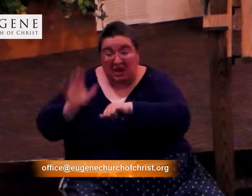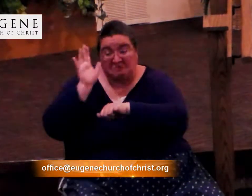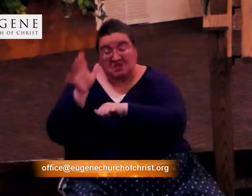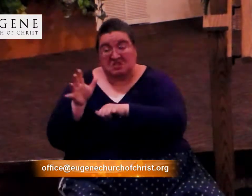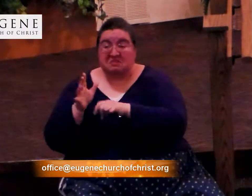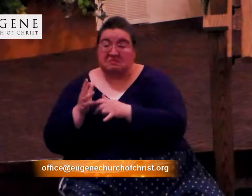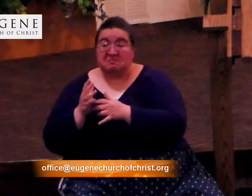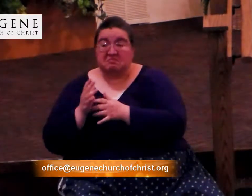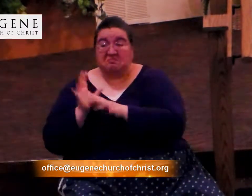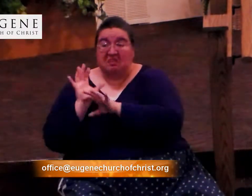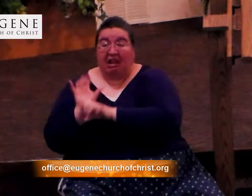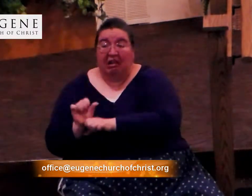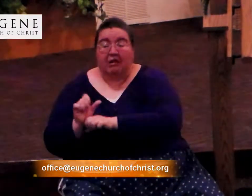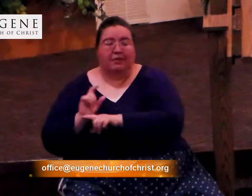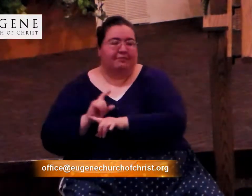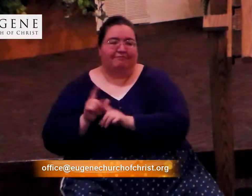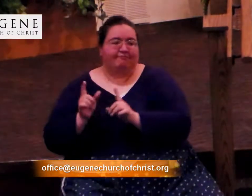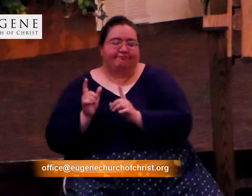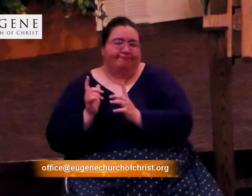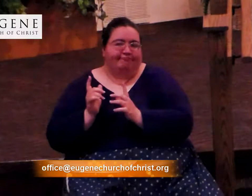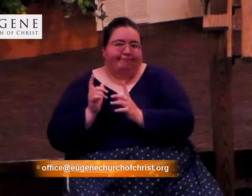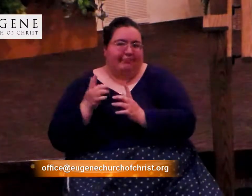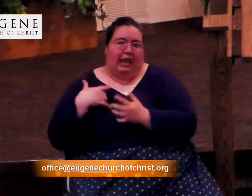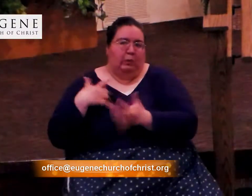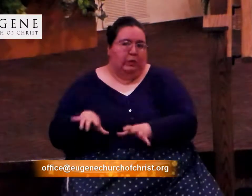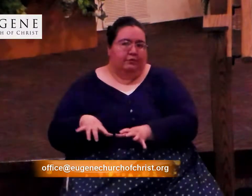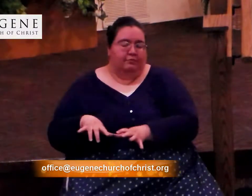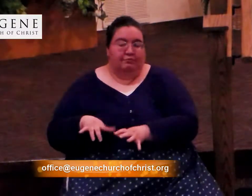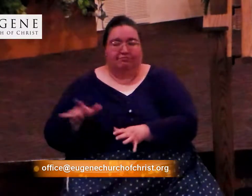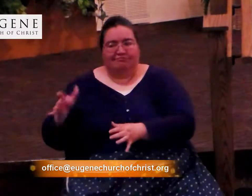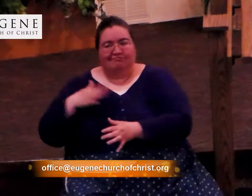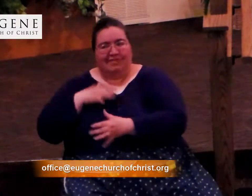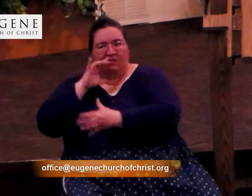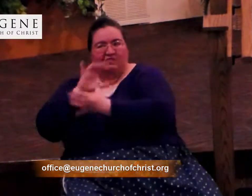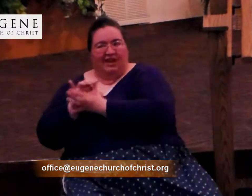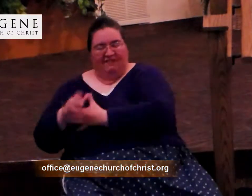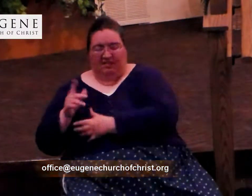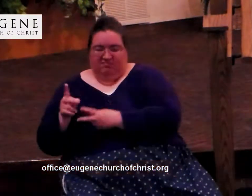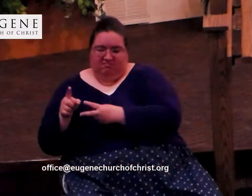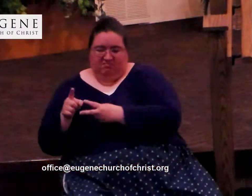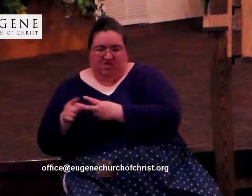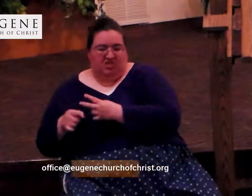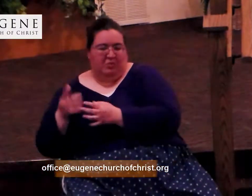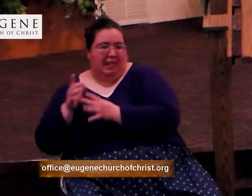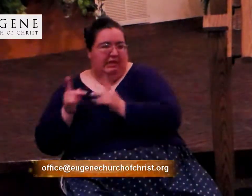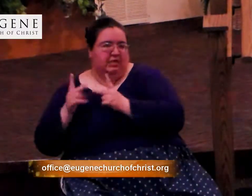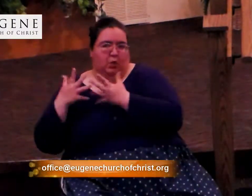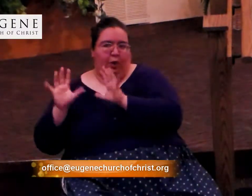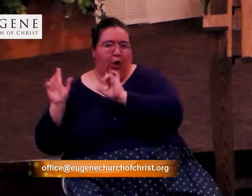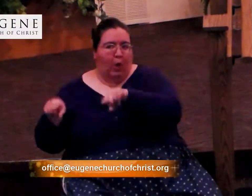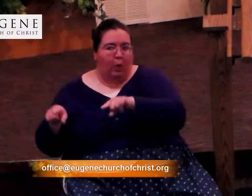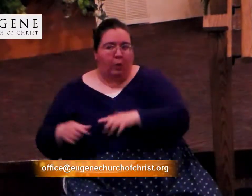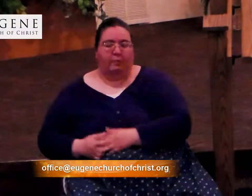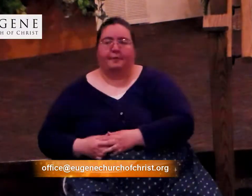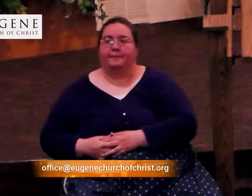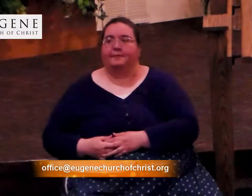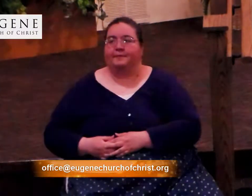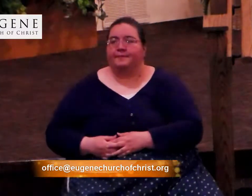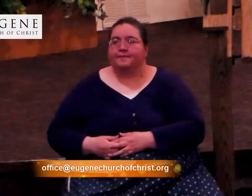she didn't necessarily want to go, but if you were to tell me that if you will go there, what's going to happen is there's going to be fame and fortune